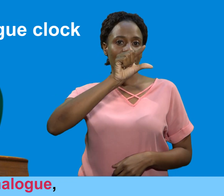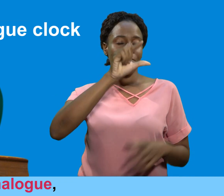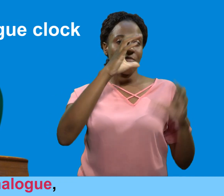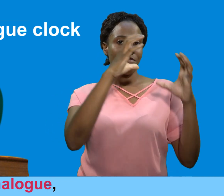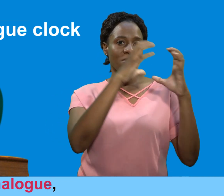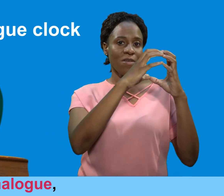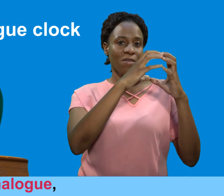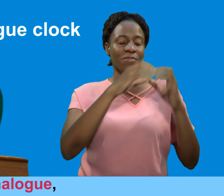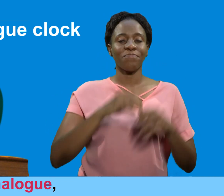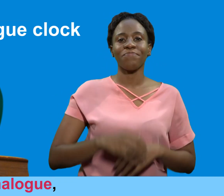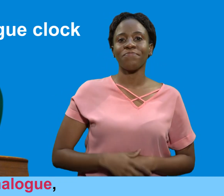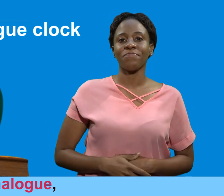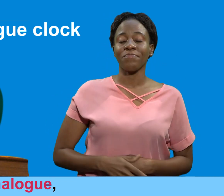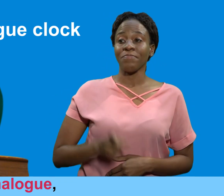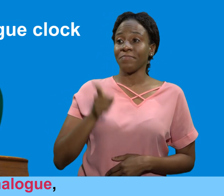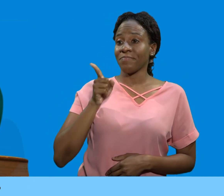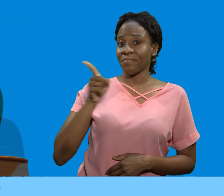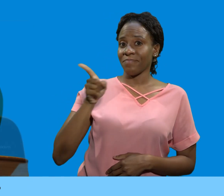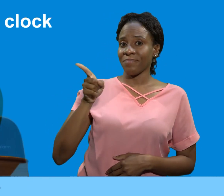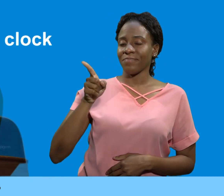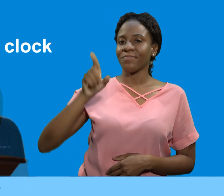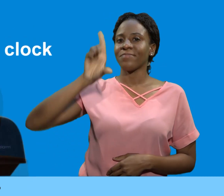There's the analog